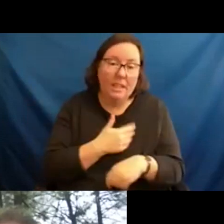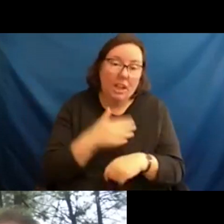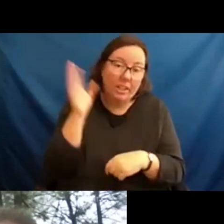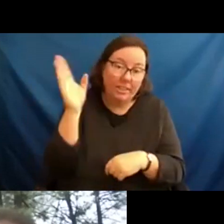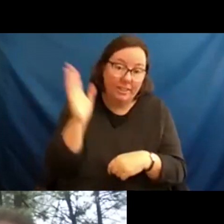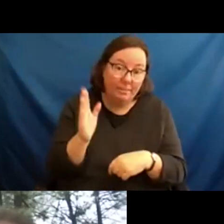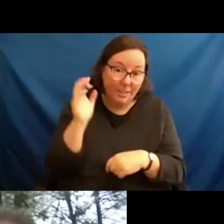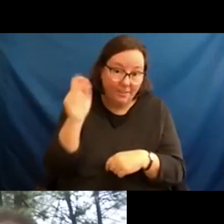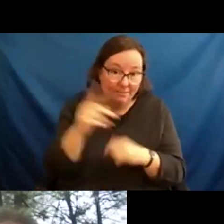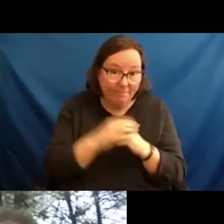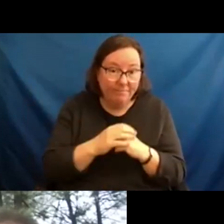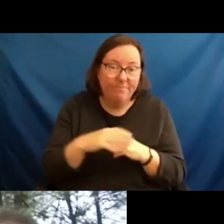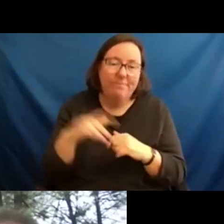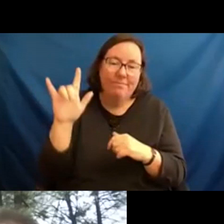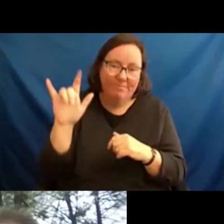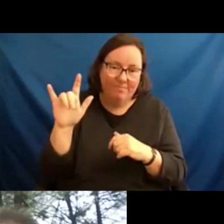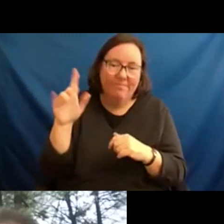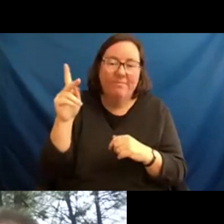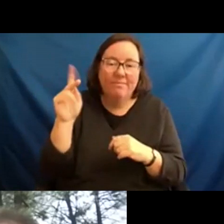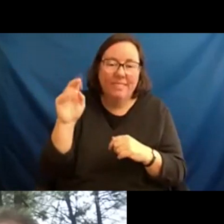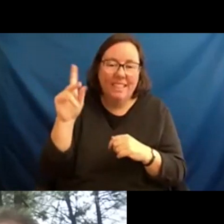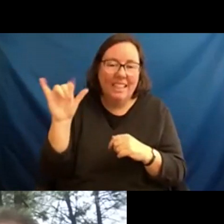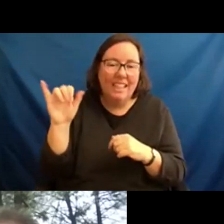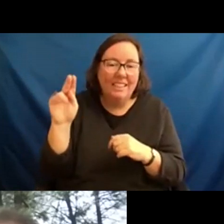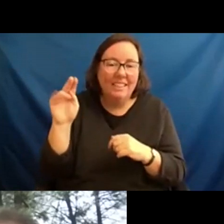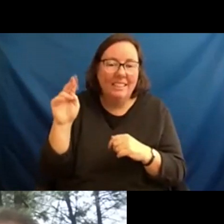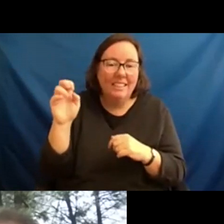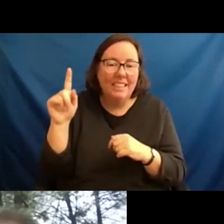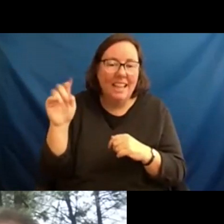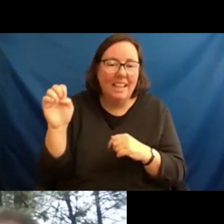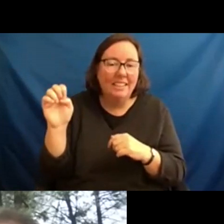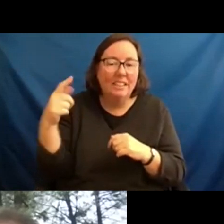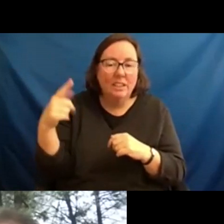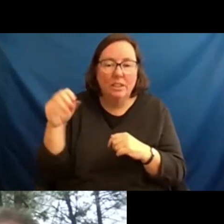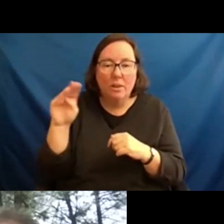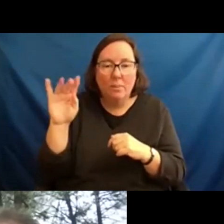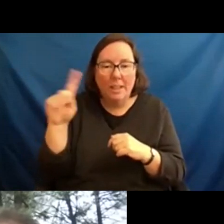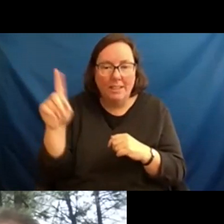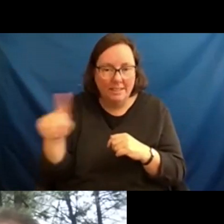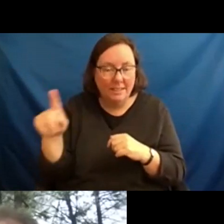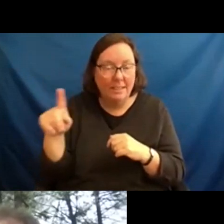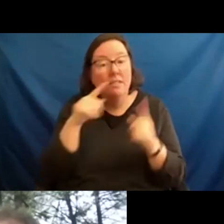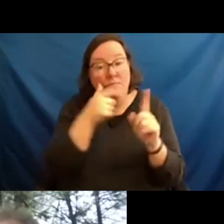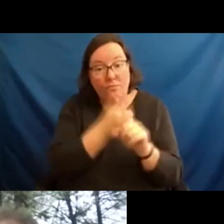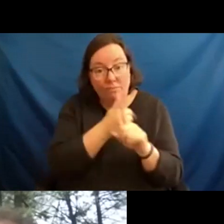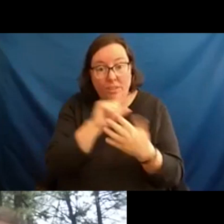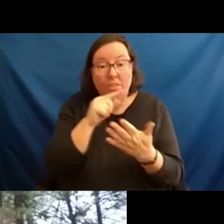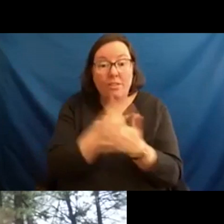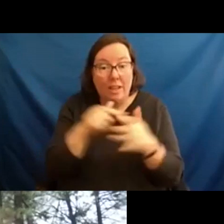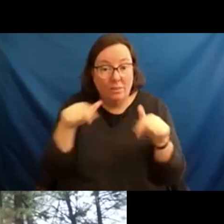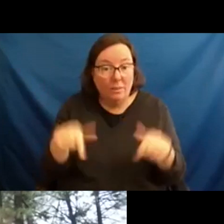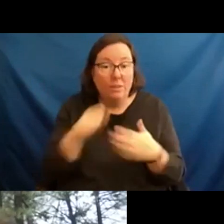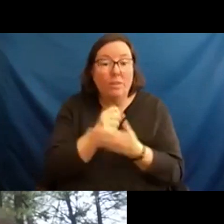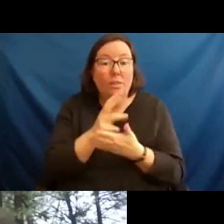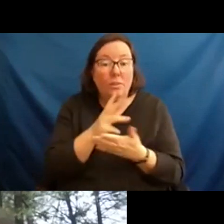speaker, Kellynet Gomez. As a graduate of our social work program who had exemplified